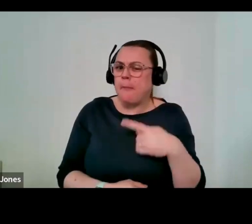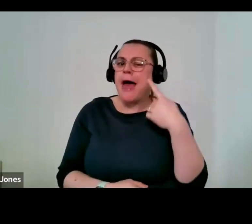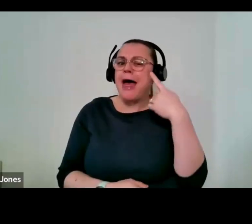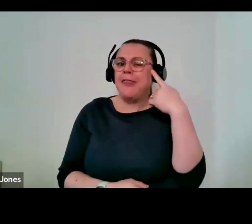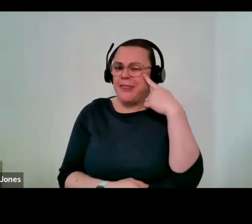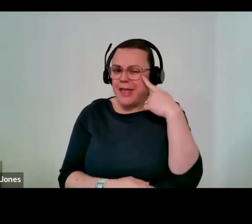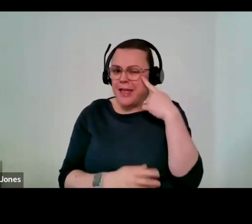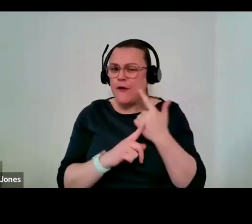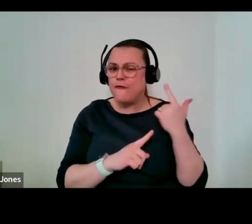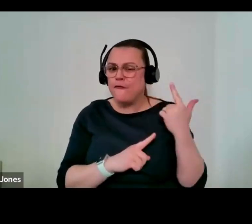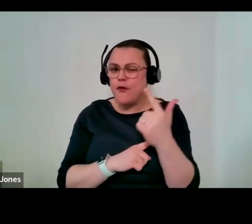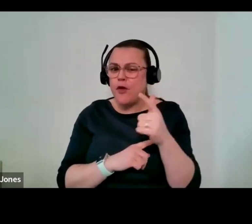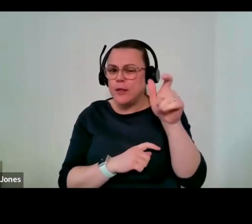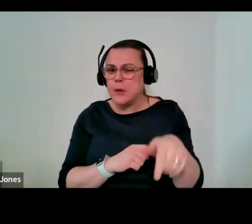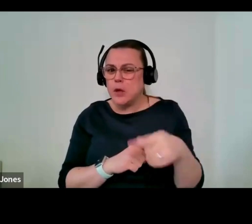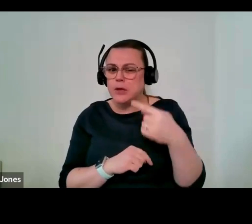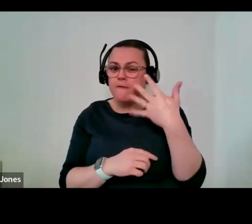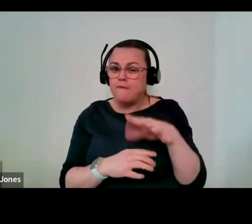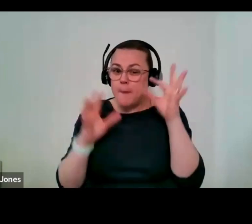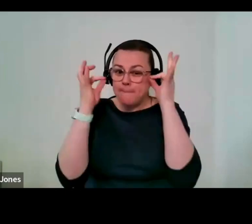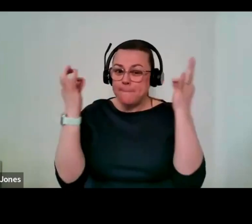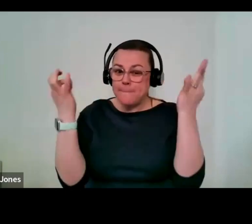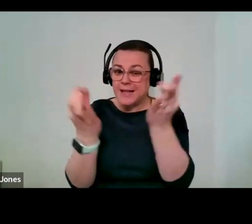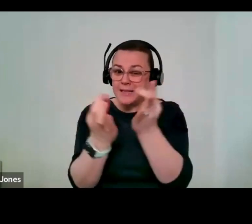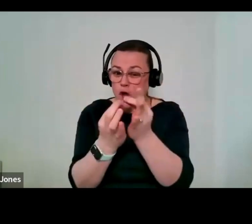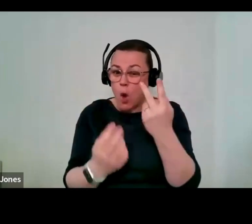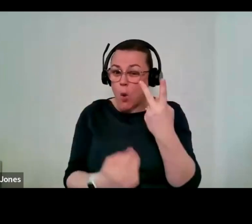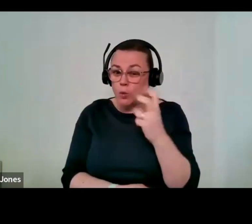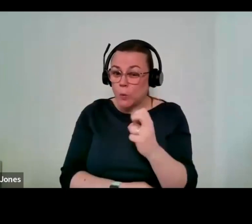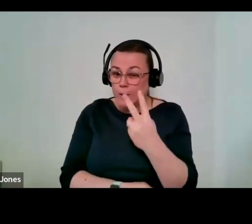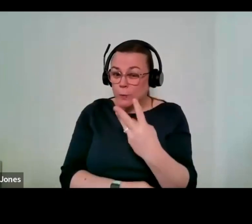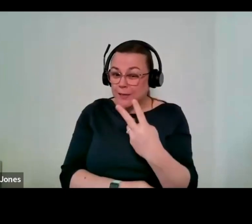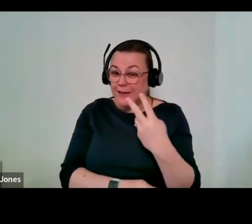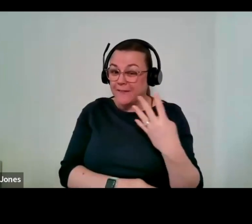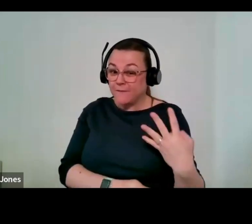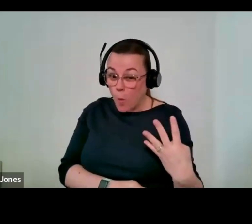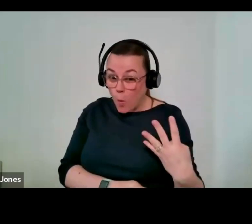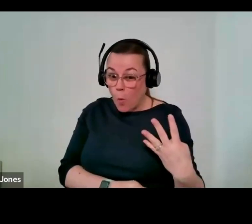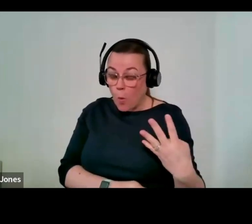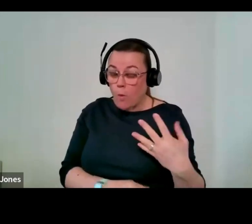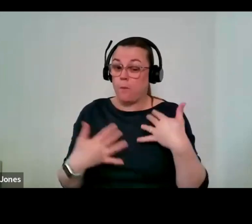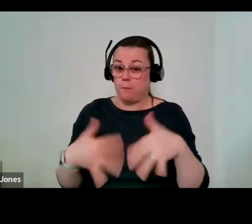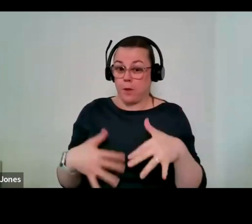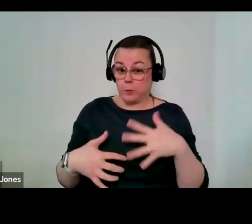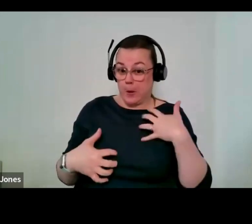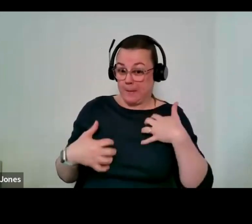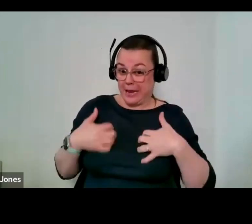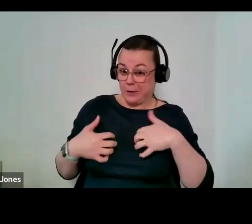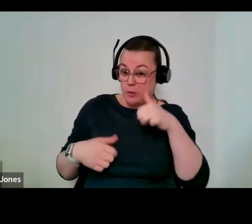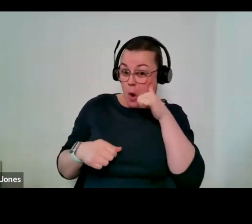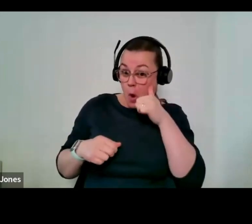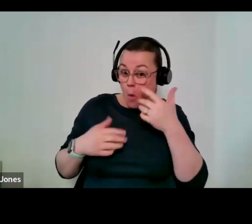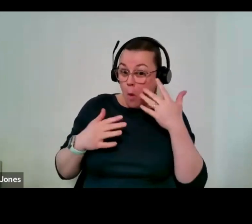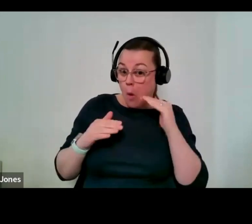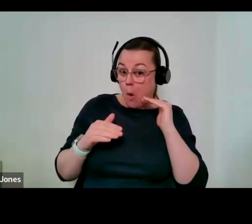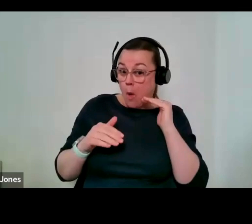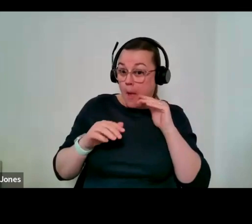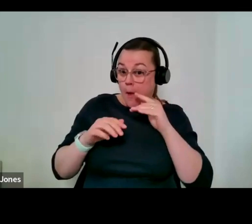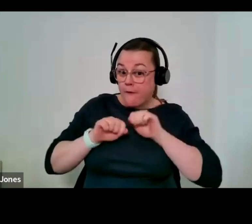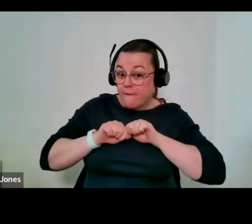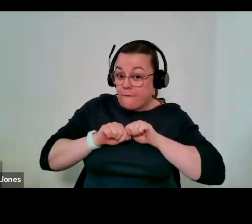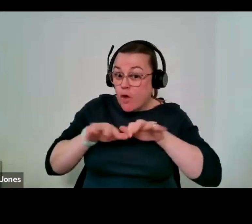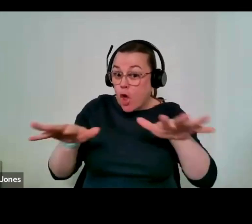attendee was from Mexico in 2024. So I'm keen to know if we've spread any further this